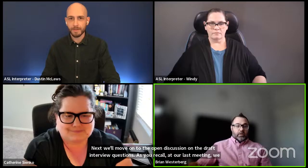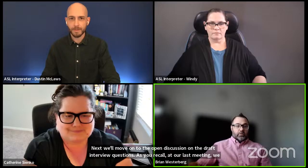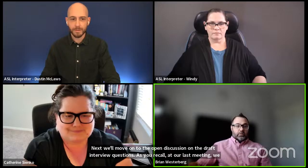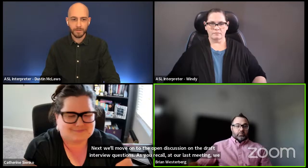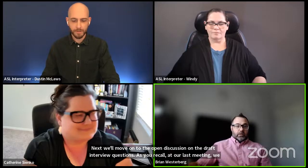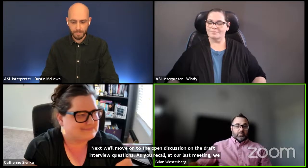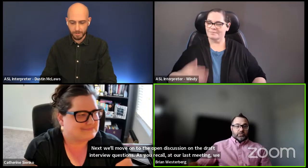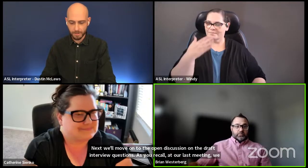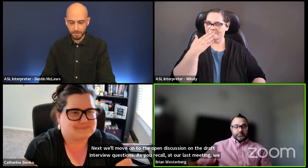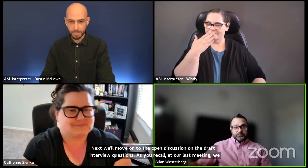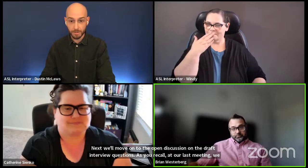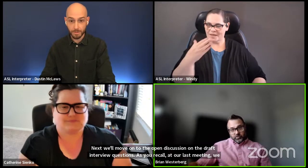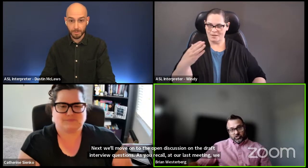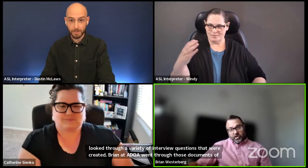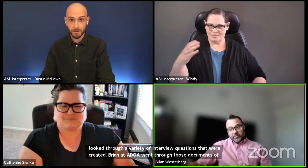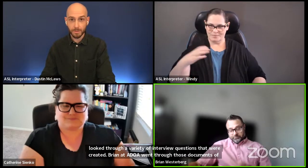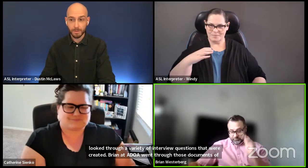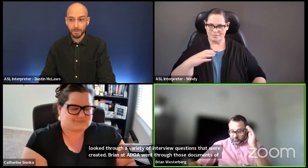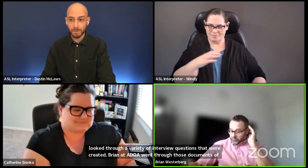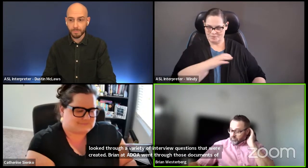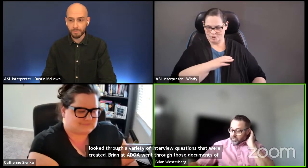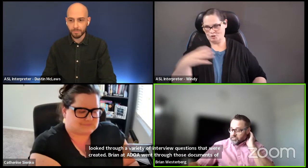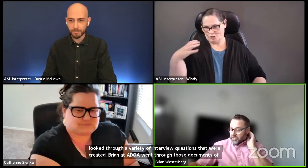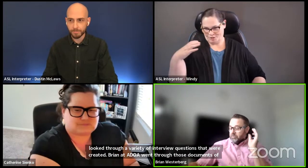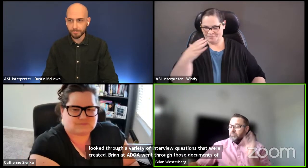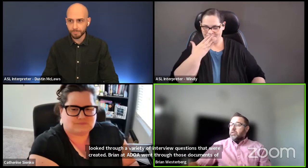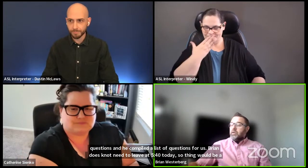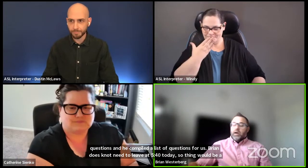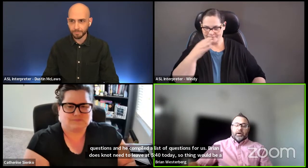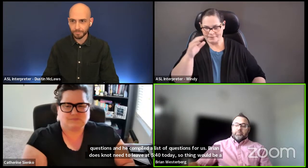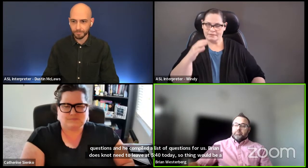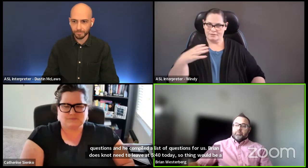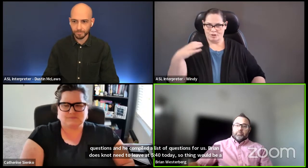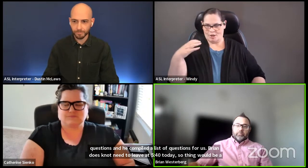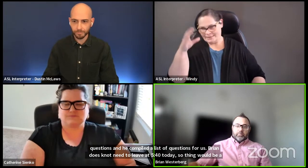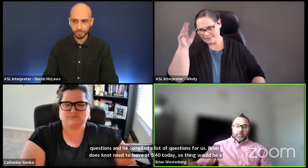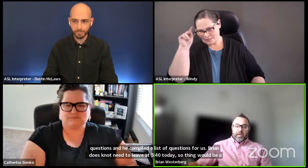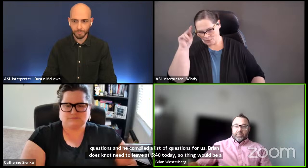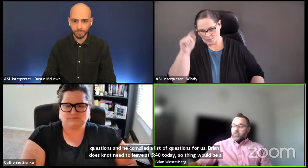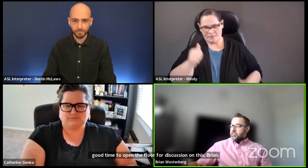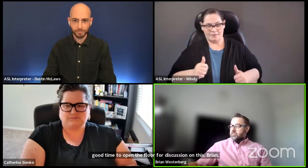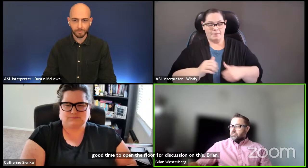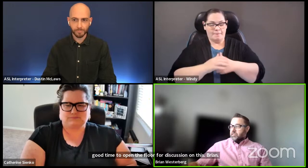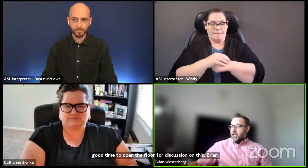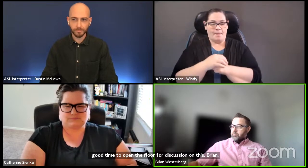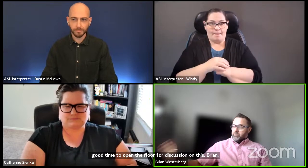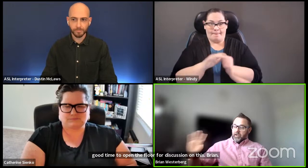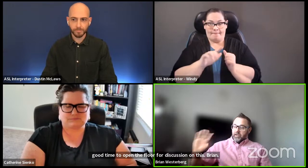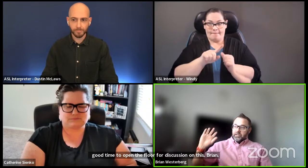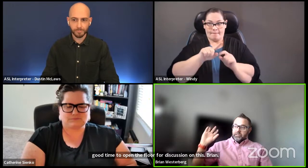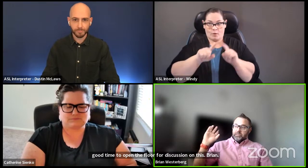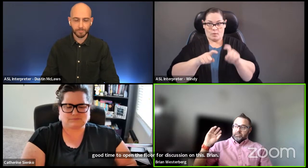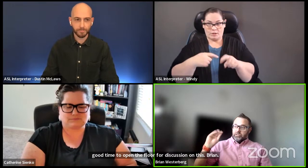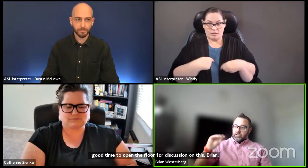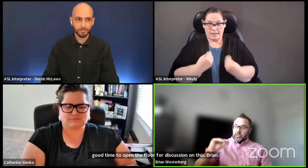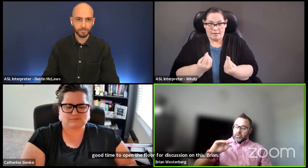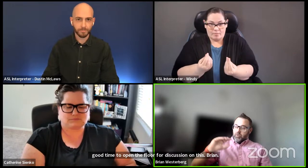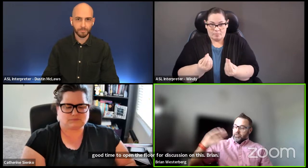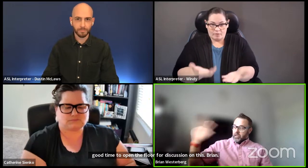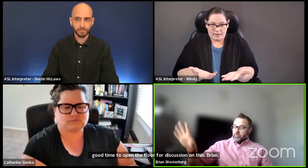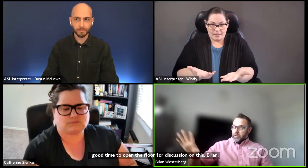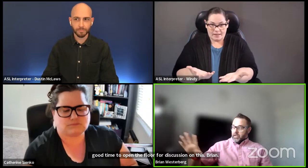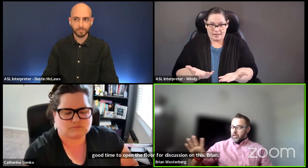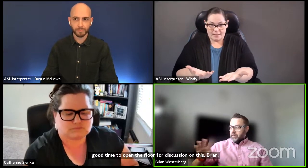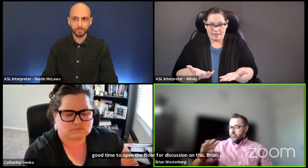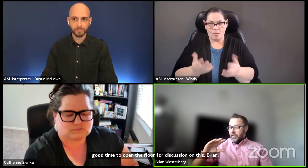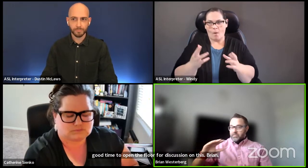Thank you, Commissioner Chair Sanko. Yeah, the questions that I provided to